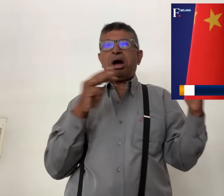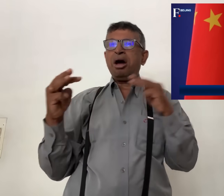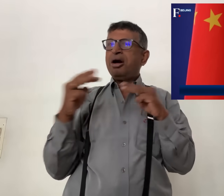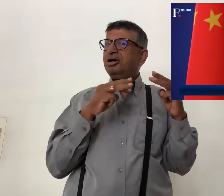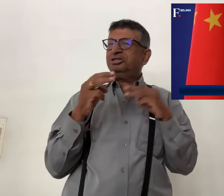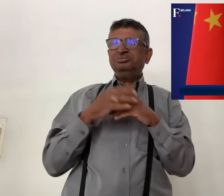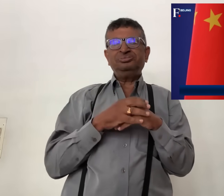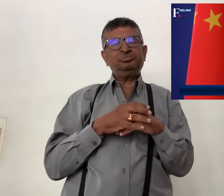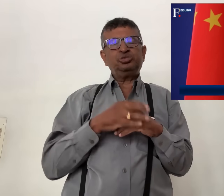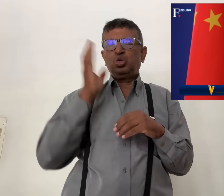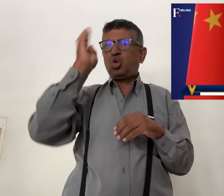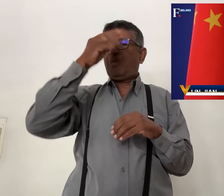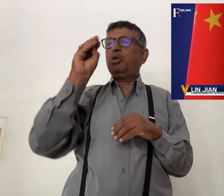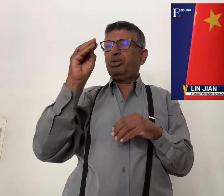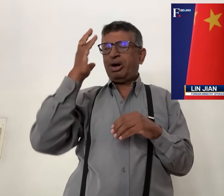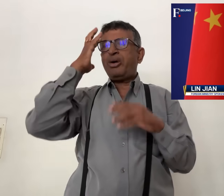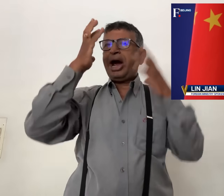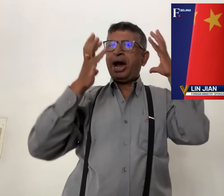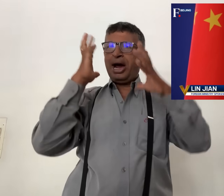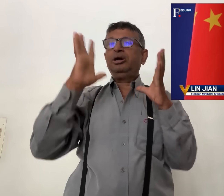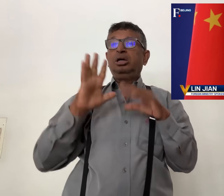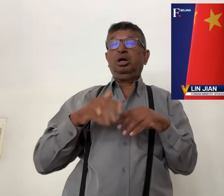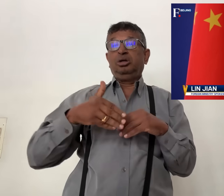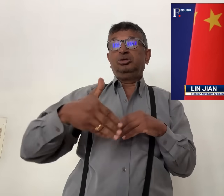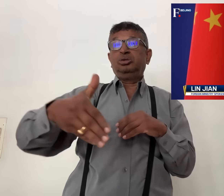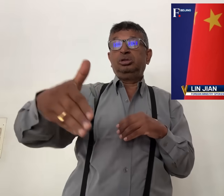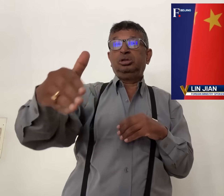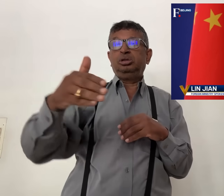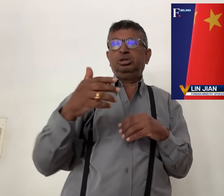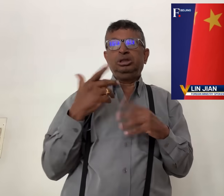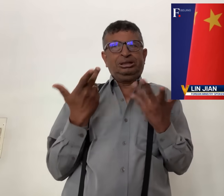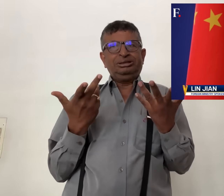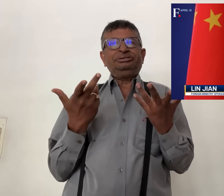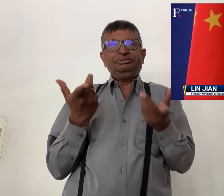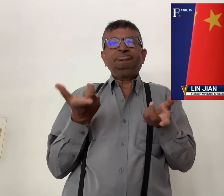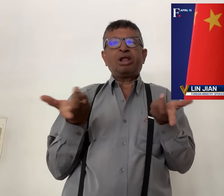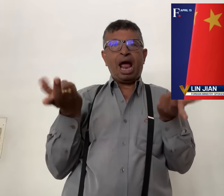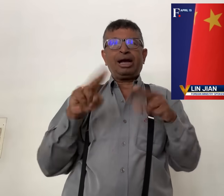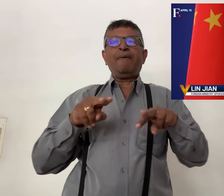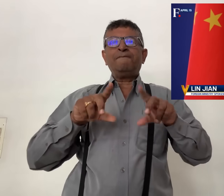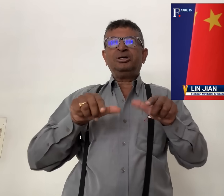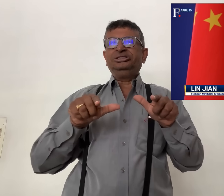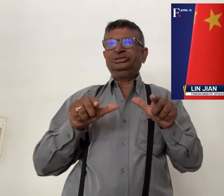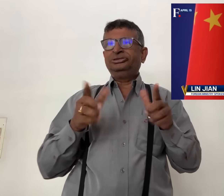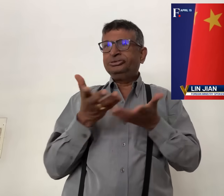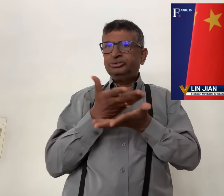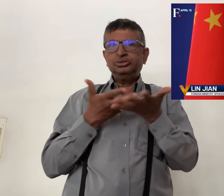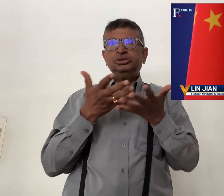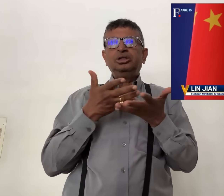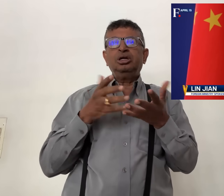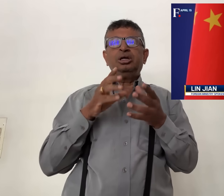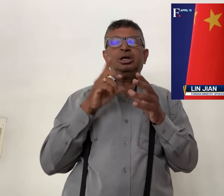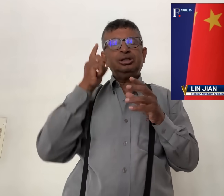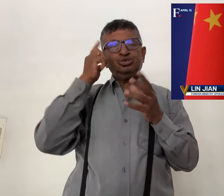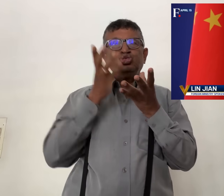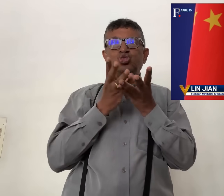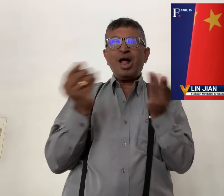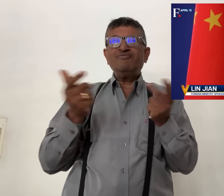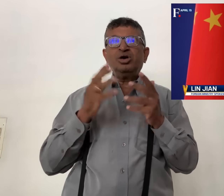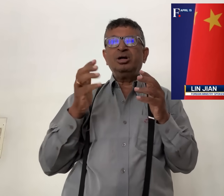In the face of external uncertainties, China will insist on joining hands rather than throwing punches, tearing down walls instead of building barriers, connecting instead of decoupling. We will continue to expand the circle of